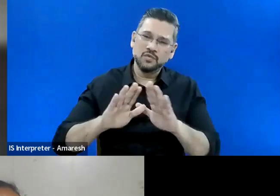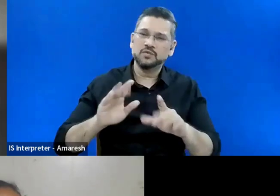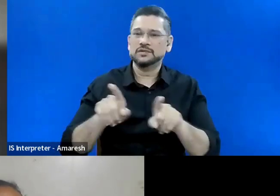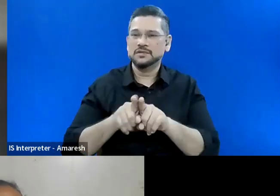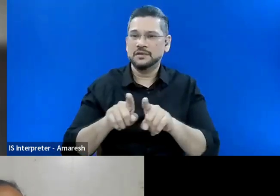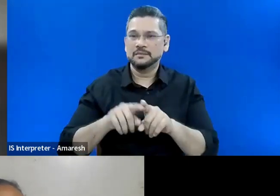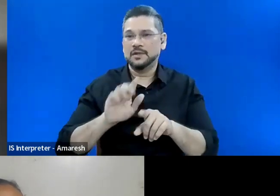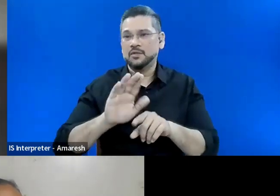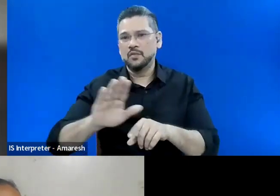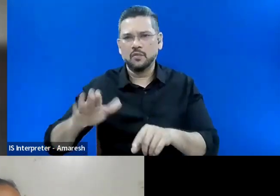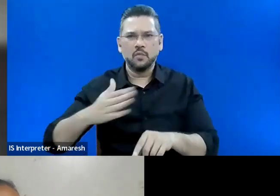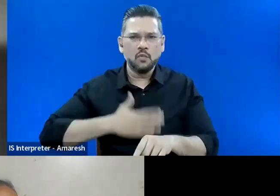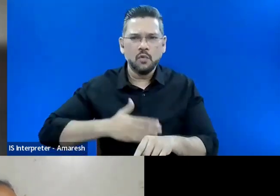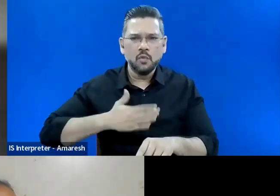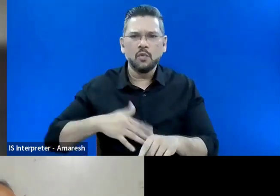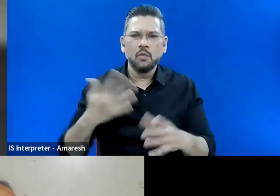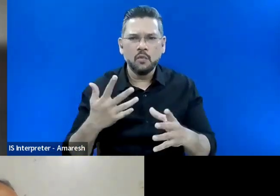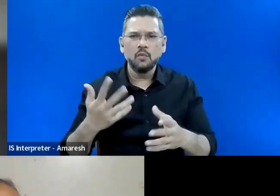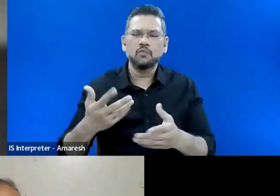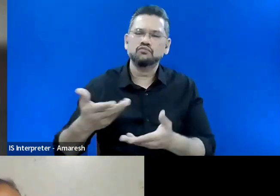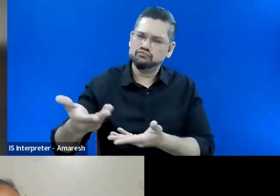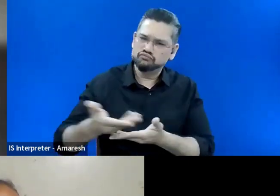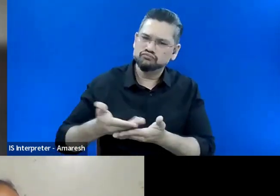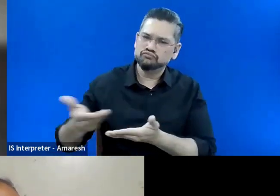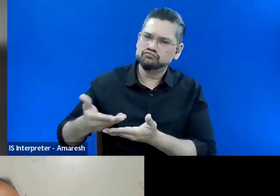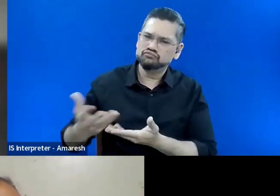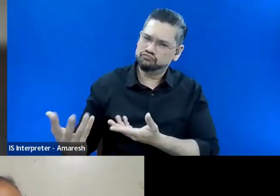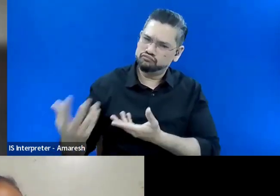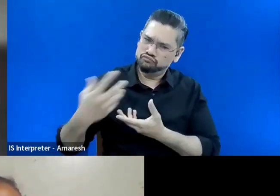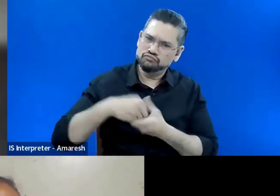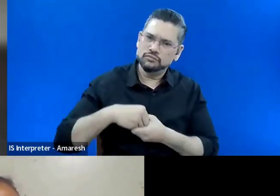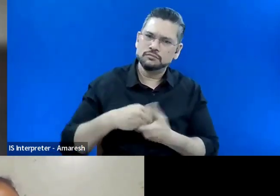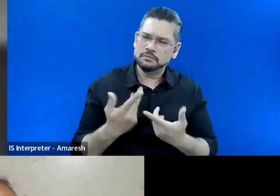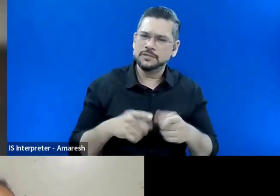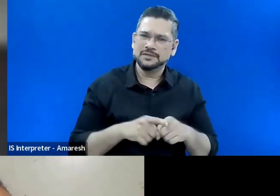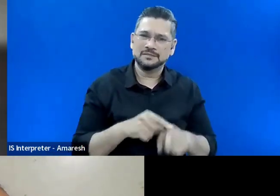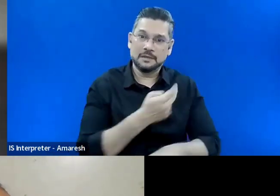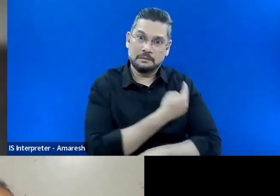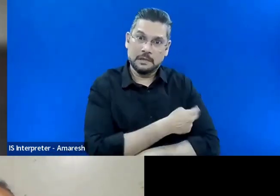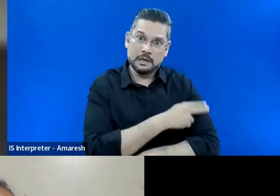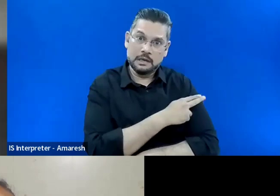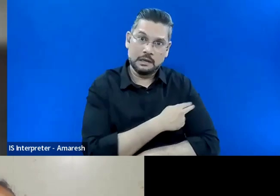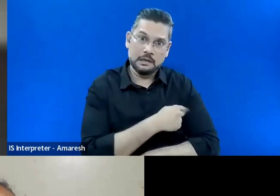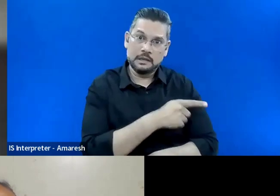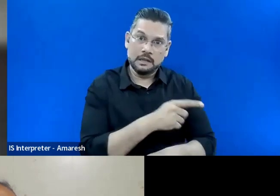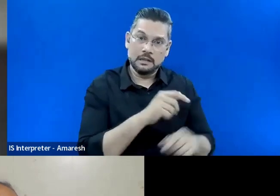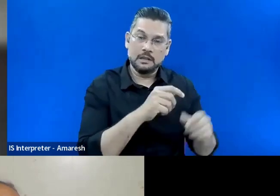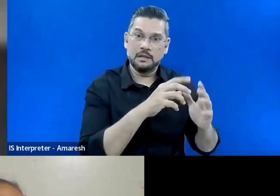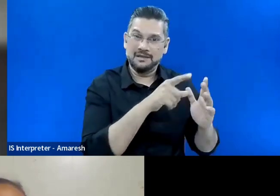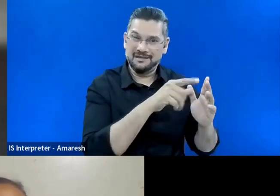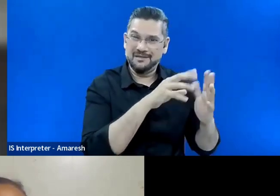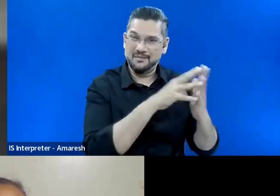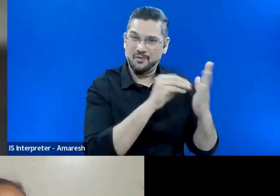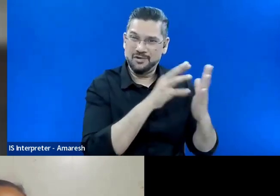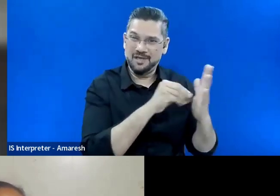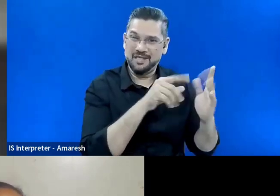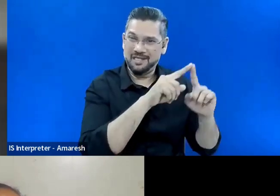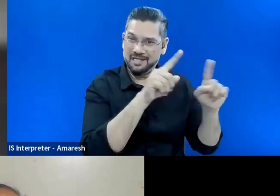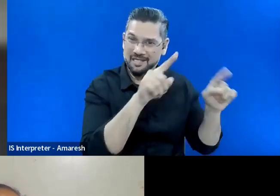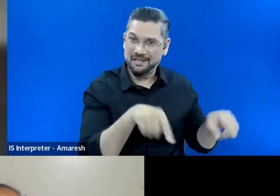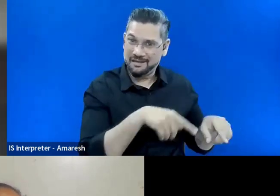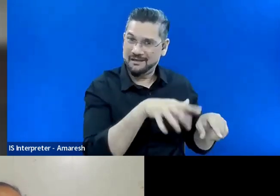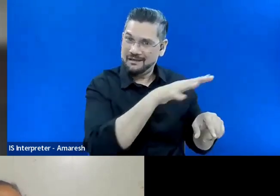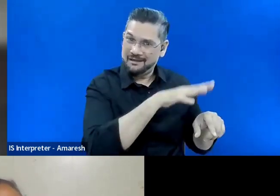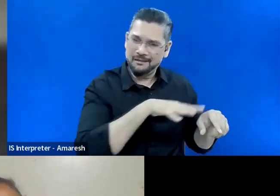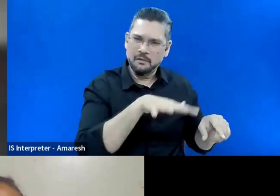also help improve the medical model, so that members who choose medical model, their rights are not violated,